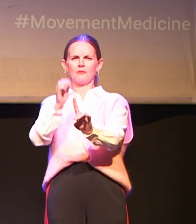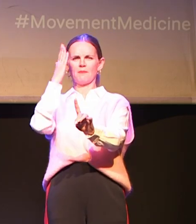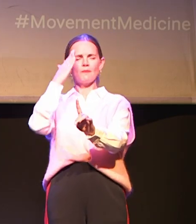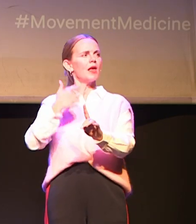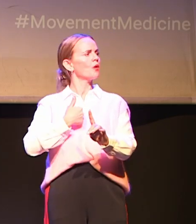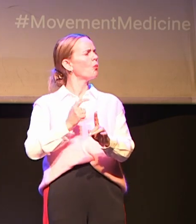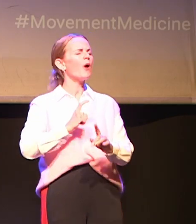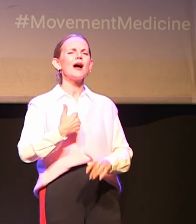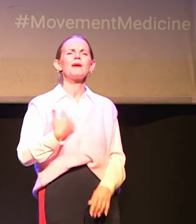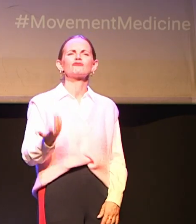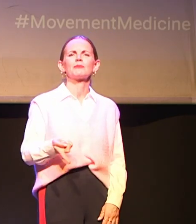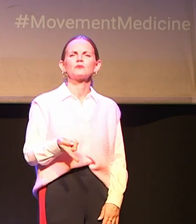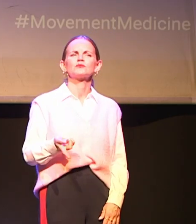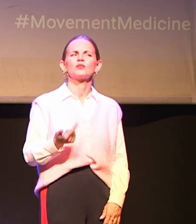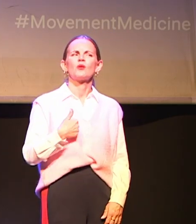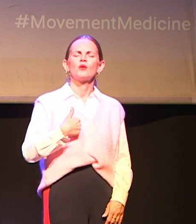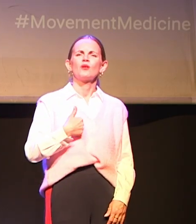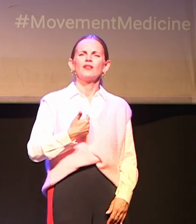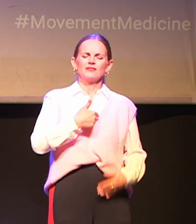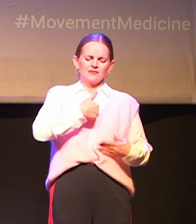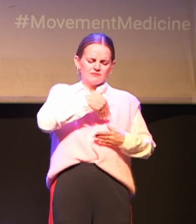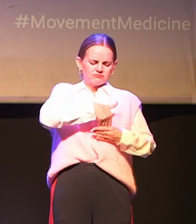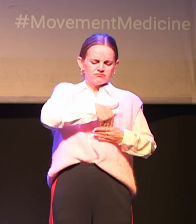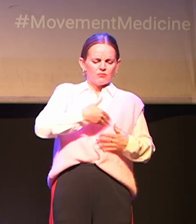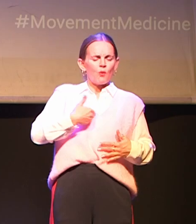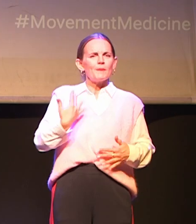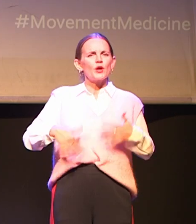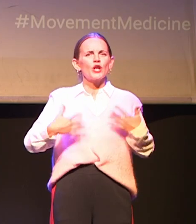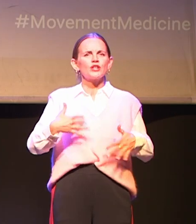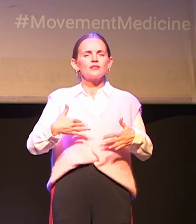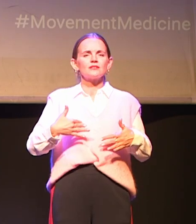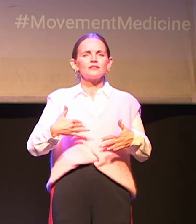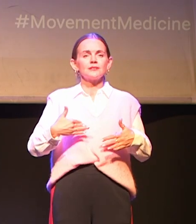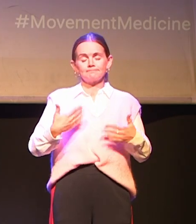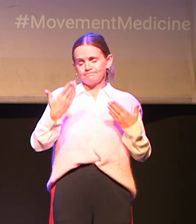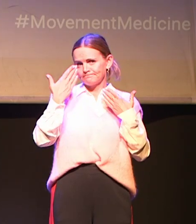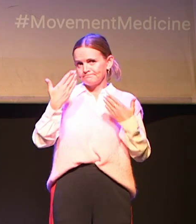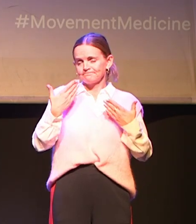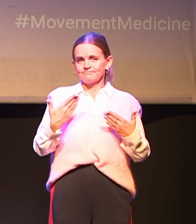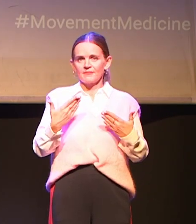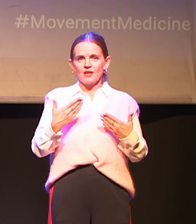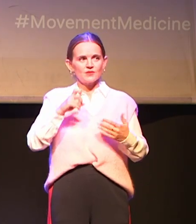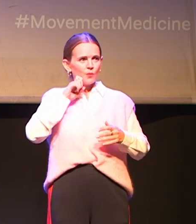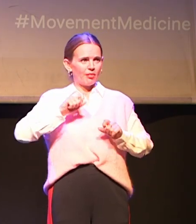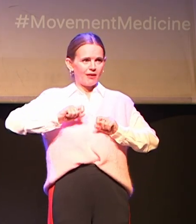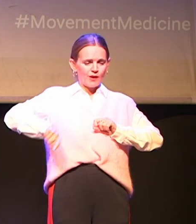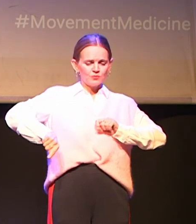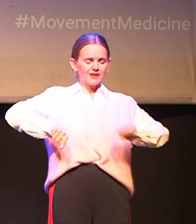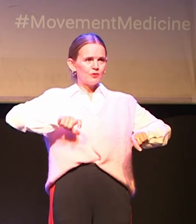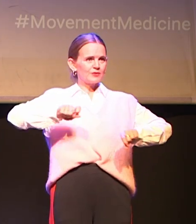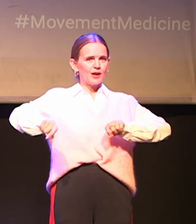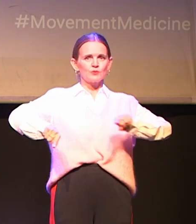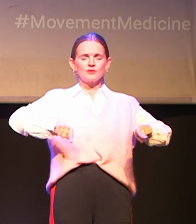about, what I'm hurt about. And so it's going to come out because it's there waiting. That's the thing about it. It doesn't go away. It's just you're sitting there